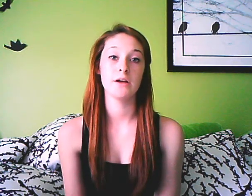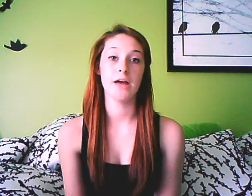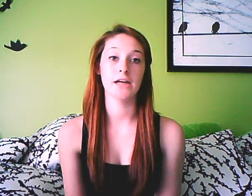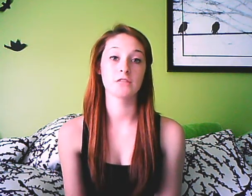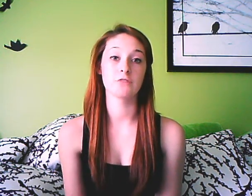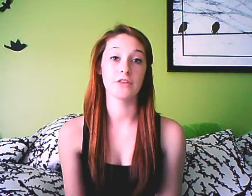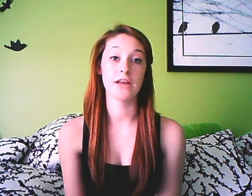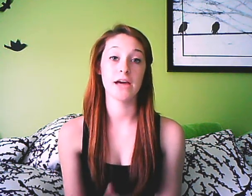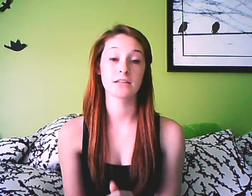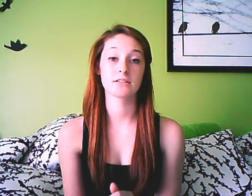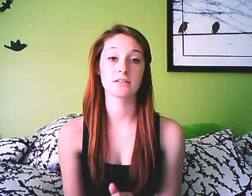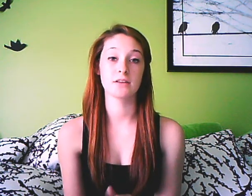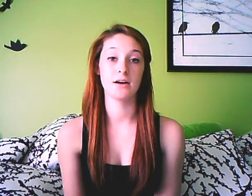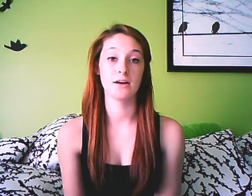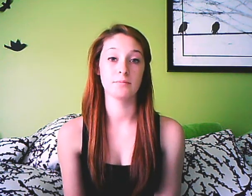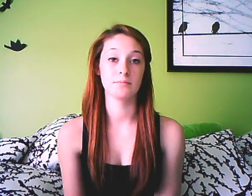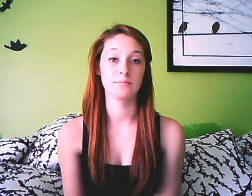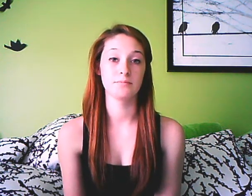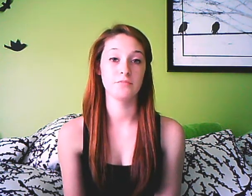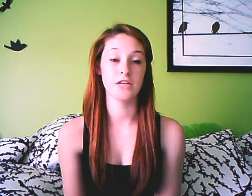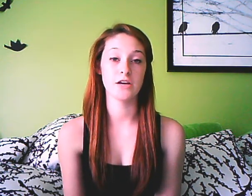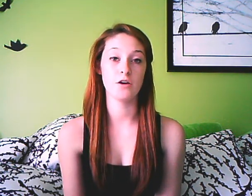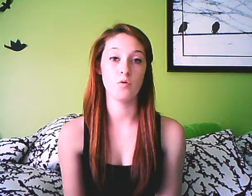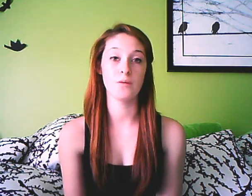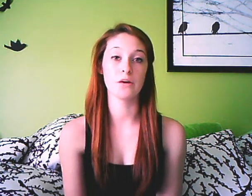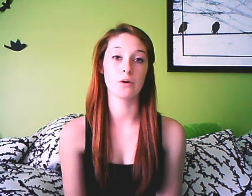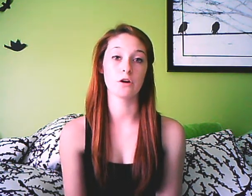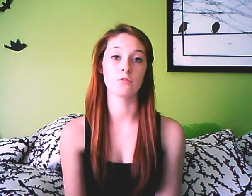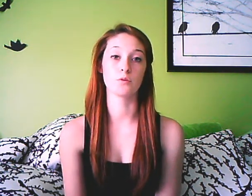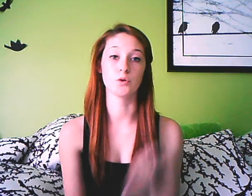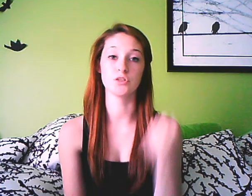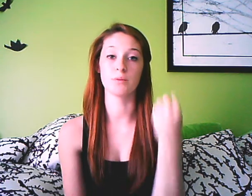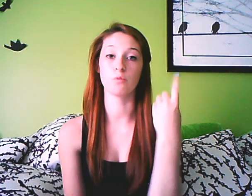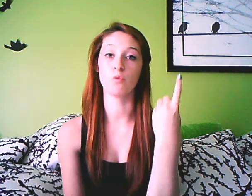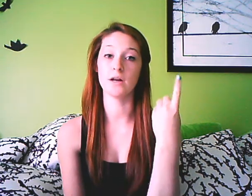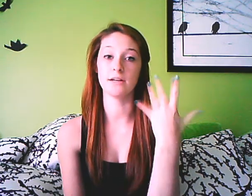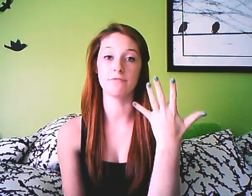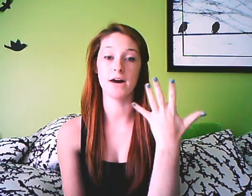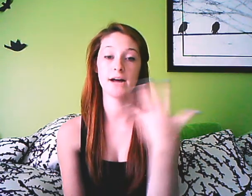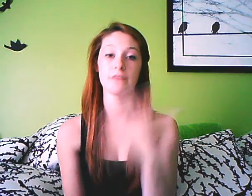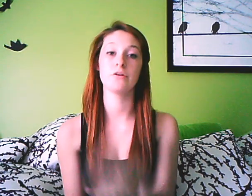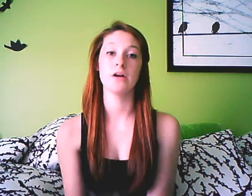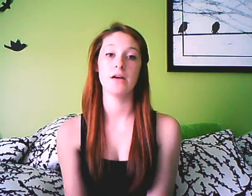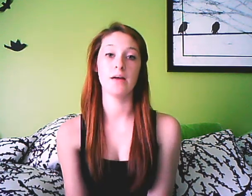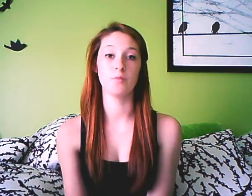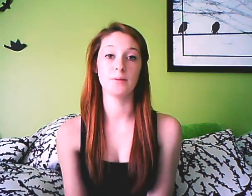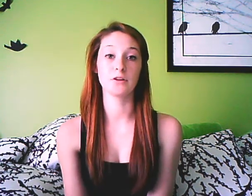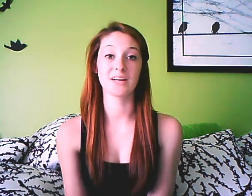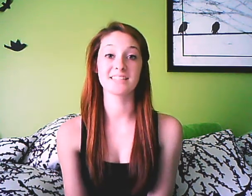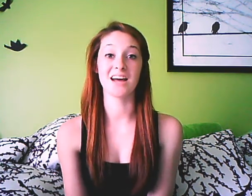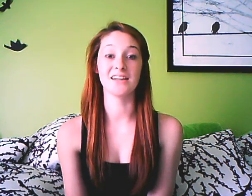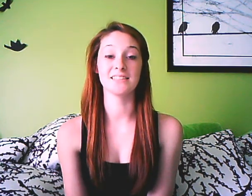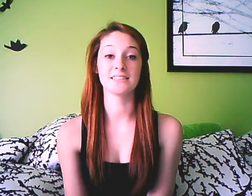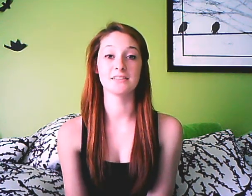and for the next video, we'll be going over rules number 1 and 5, and we'll be learning signs that